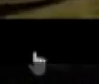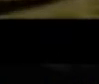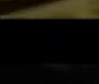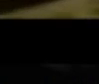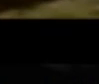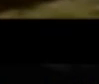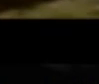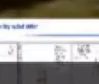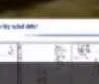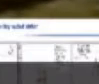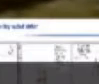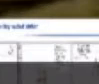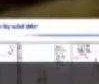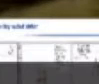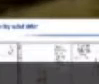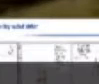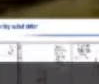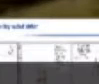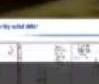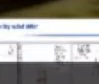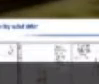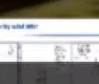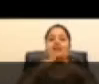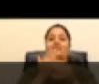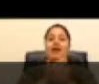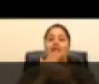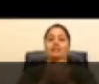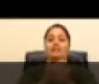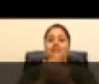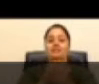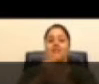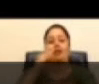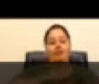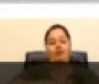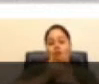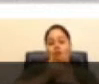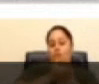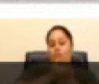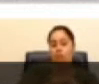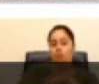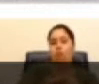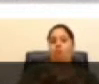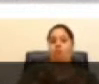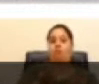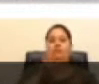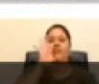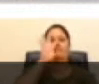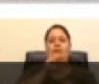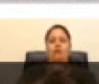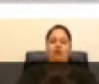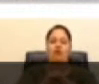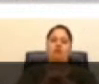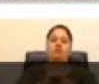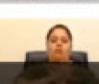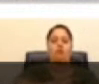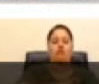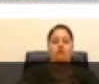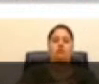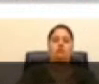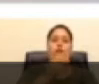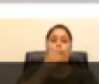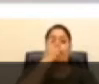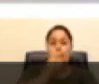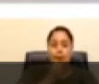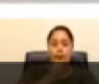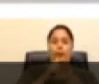the number of active cases that we've seen over time. On the left-hand side, summarized into province in blue, metro